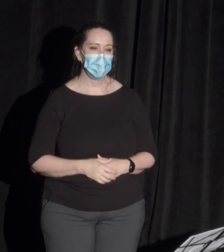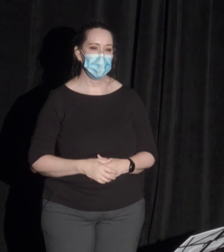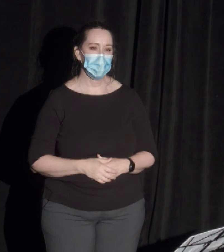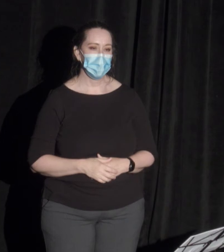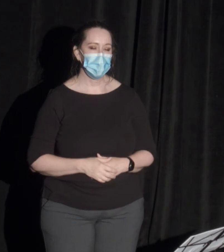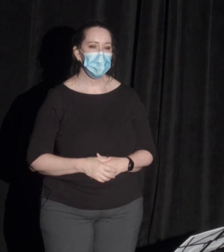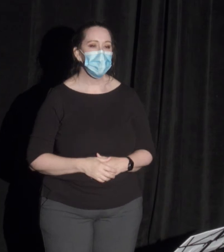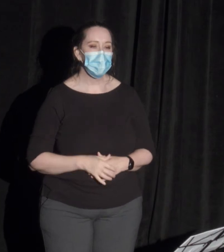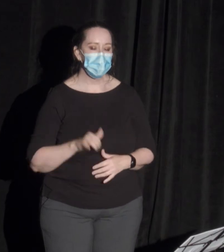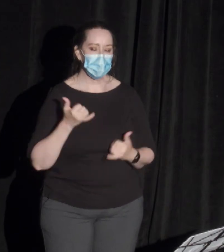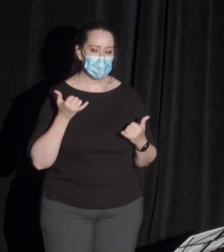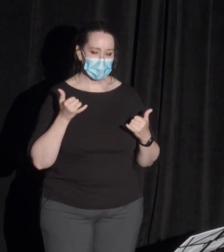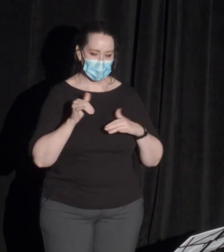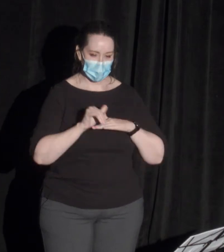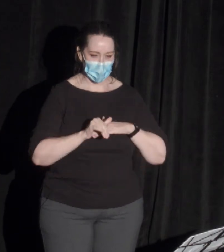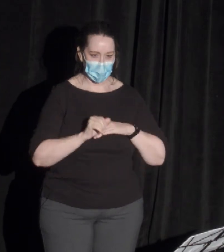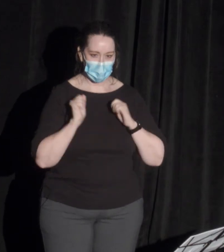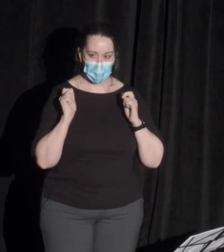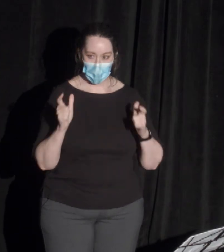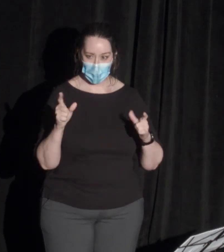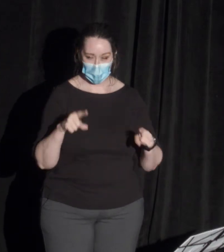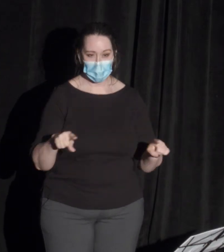This night is for all of you.